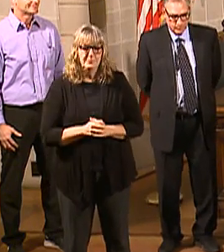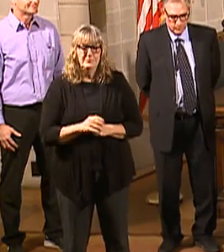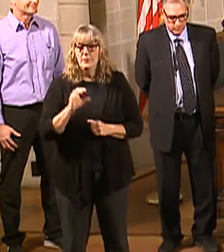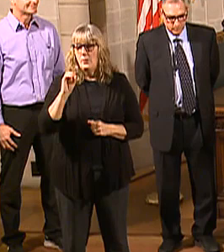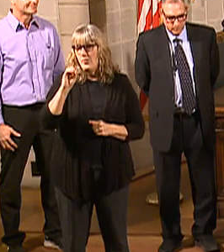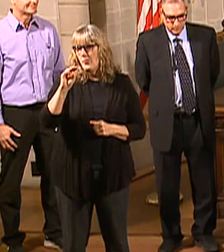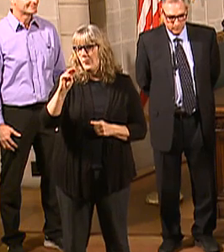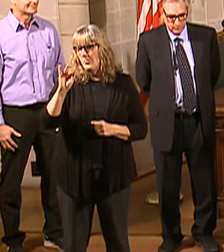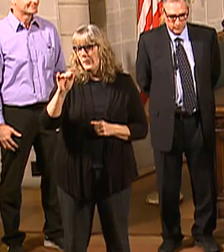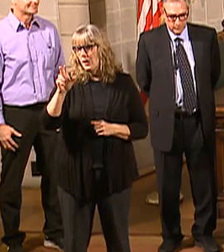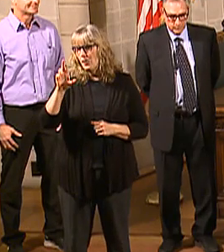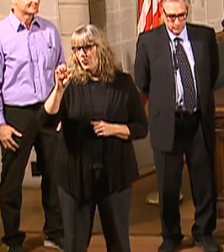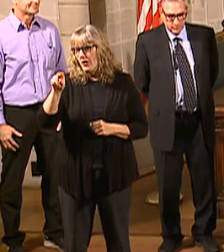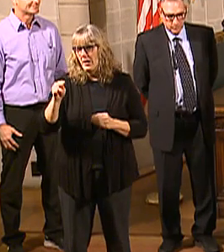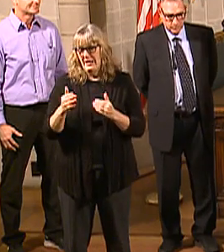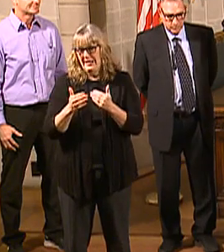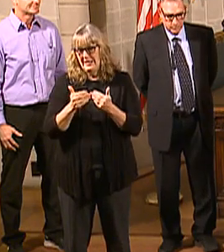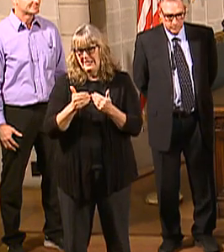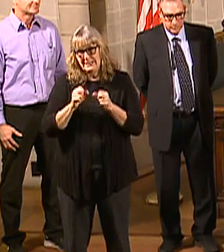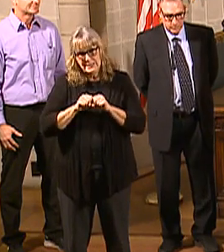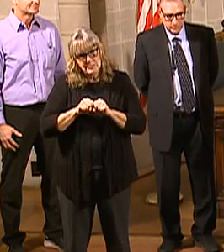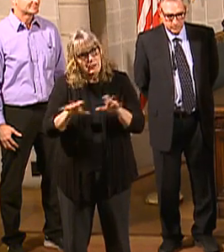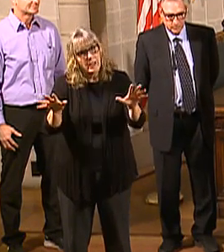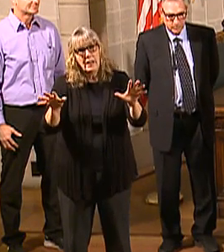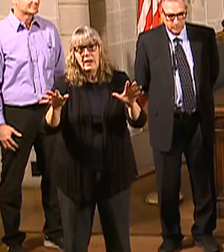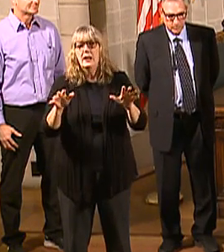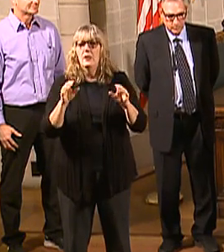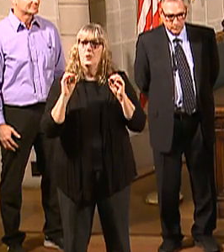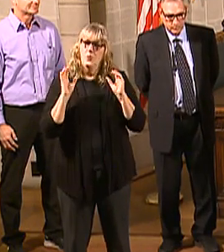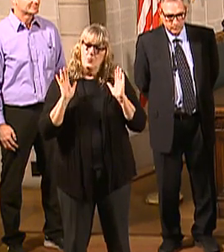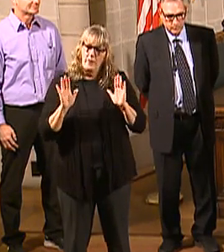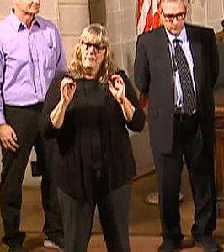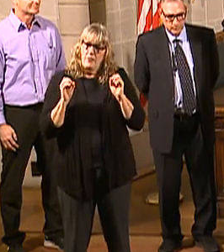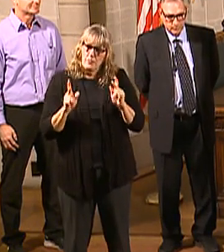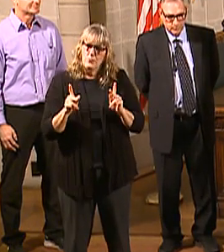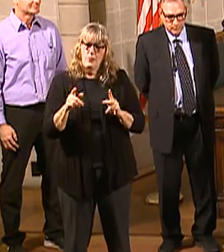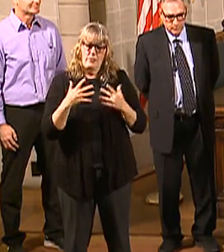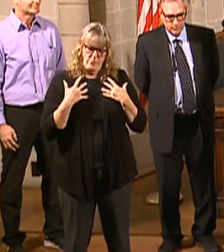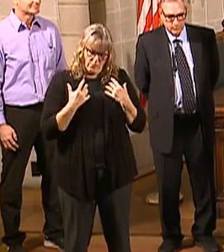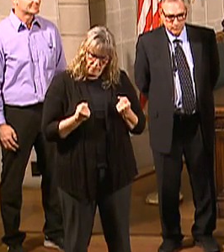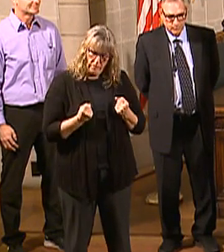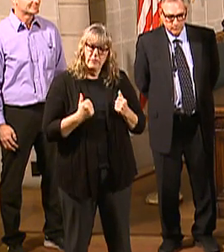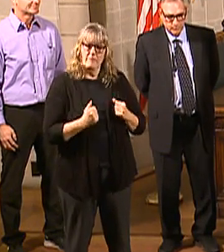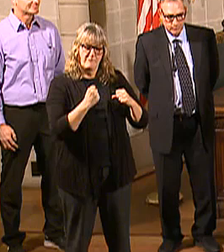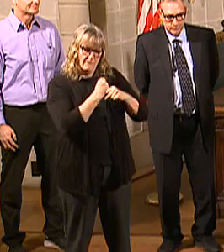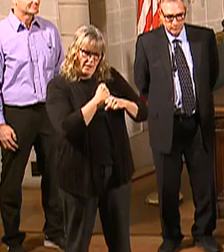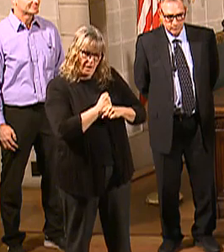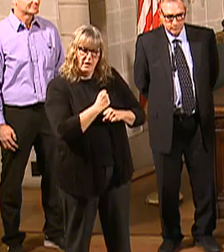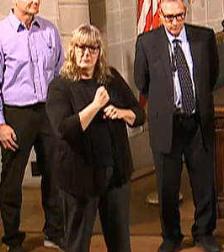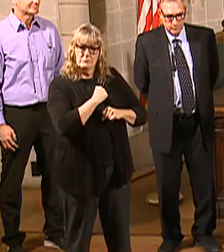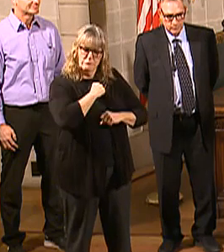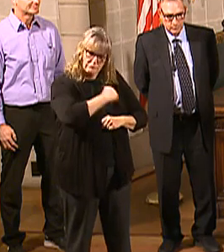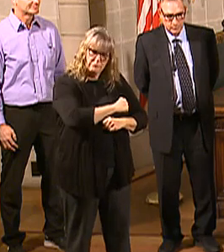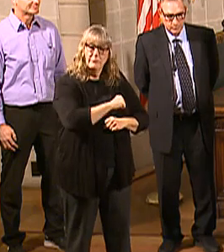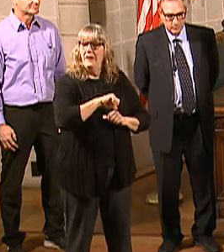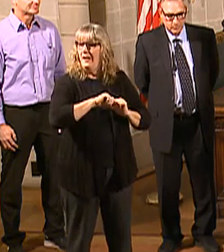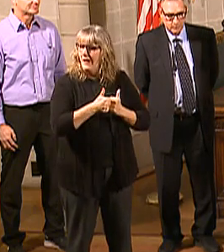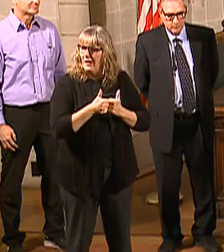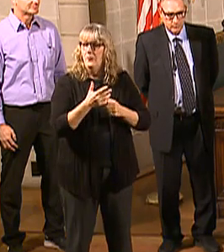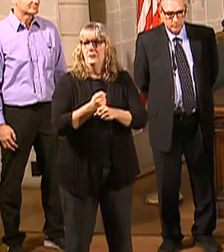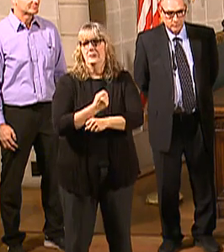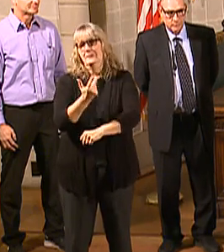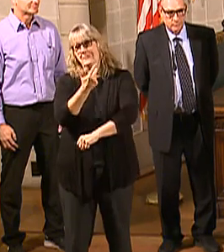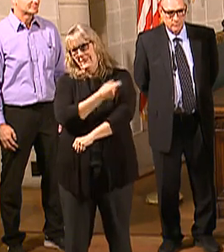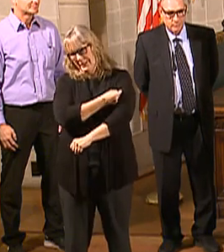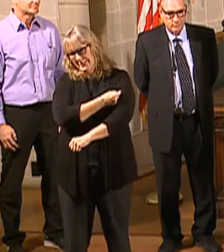Omicron is more transmissible, so it's a great opportunity to be able to make sure that you're in healthy shape to be able to fight it off. And of course, another way that you can do that is by getting the